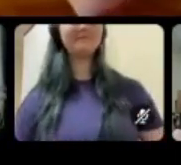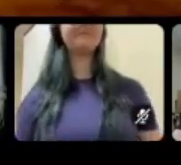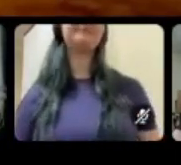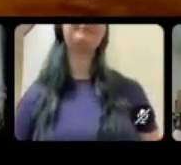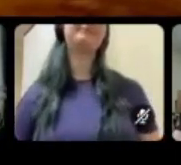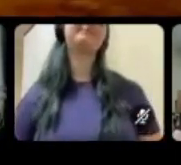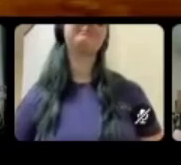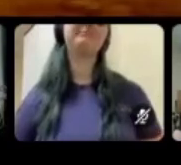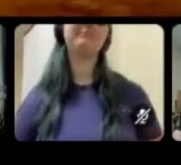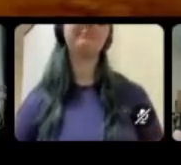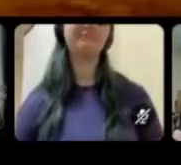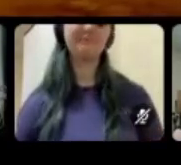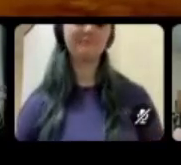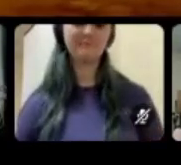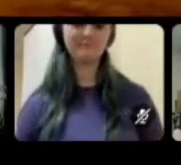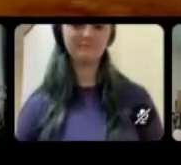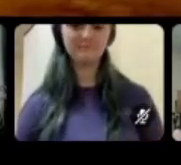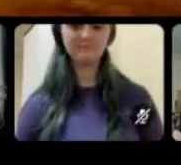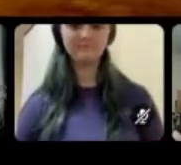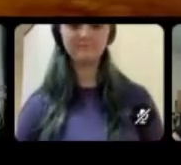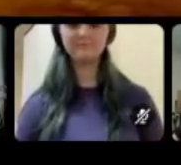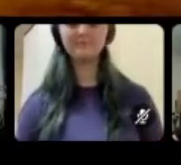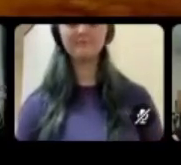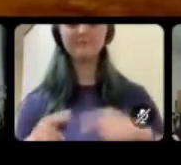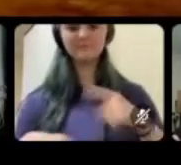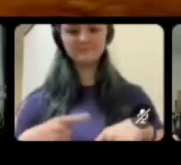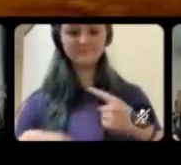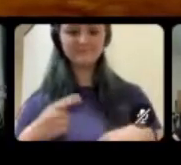I've also seen people sign forward. I personally sign